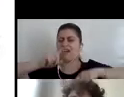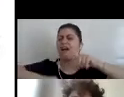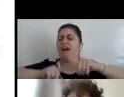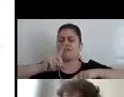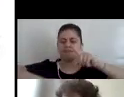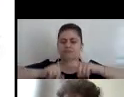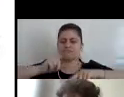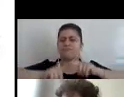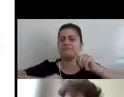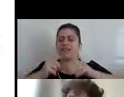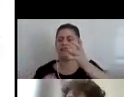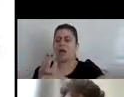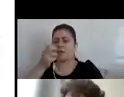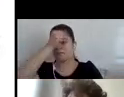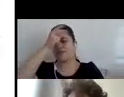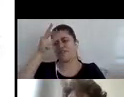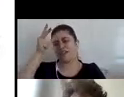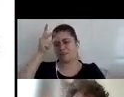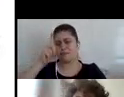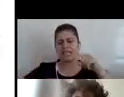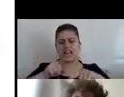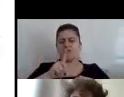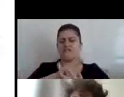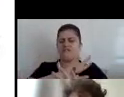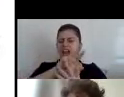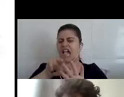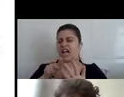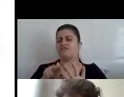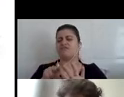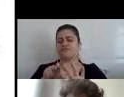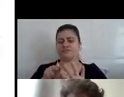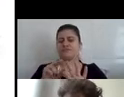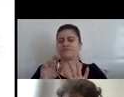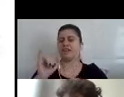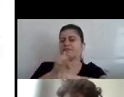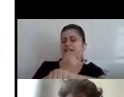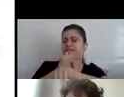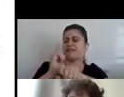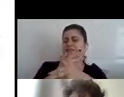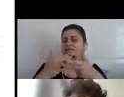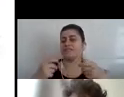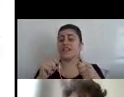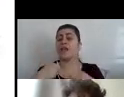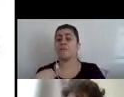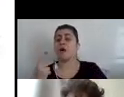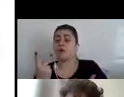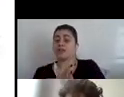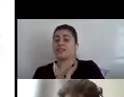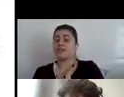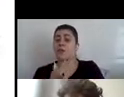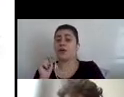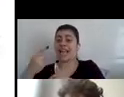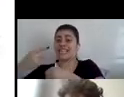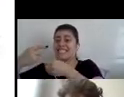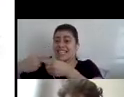create the exchanges among cities. So cities more advanced in a specific issues can share with others that